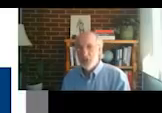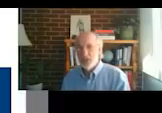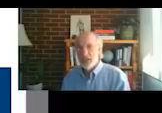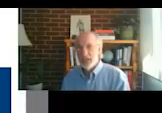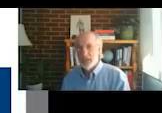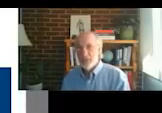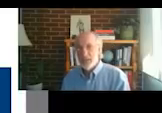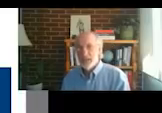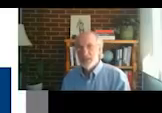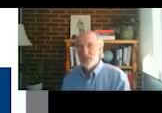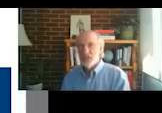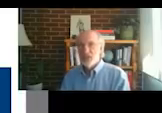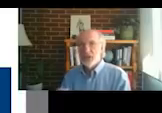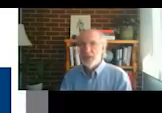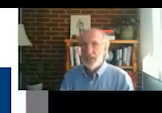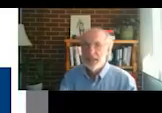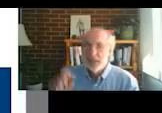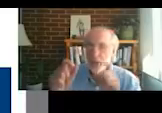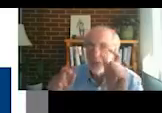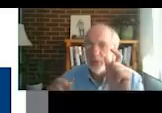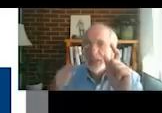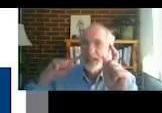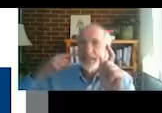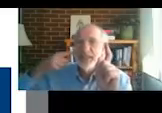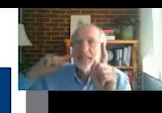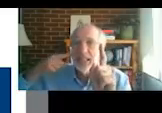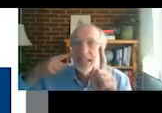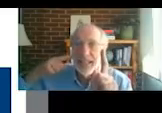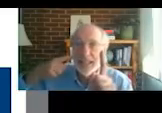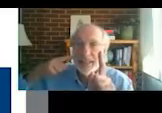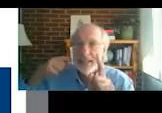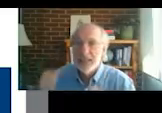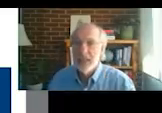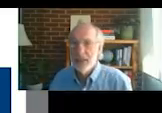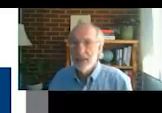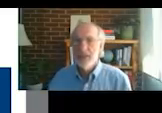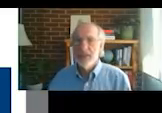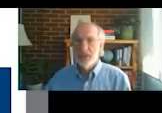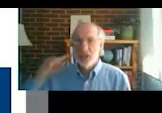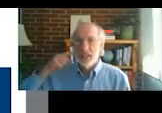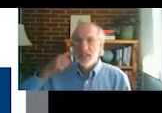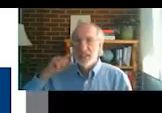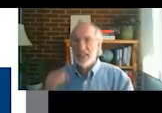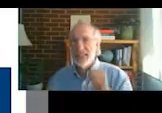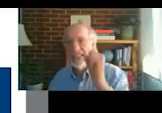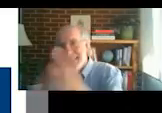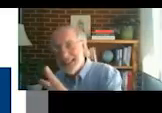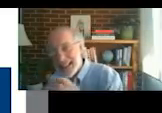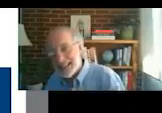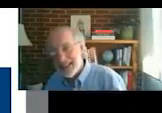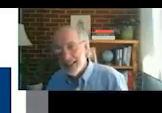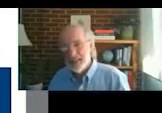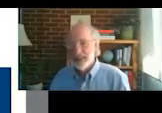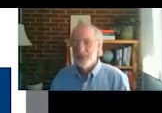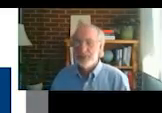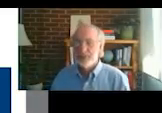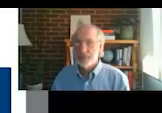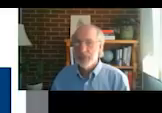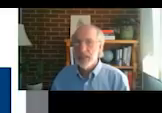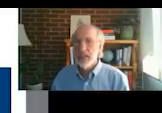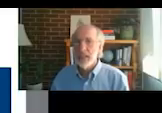of building independence. So I might hold up candy and sign candy, then the child signs candy, they get